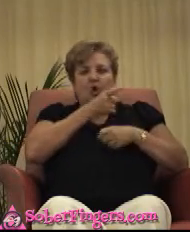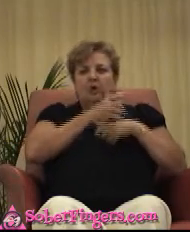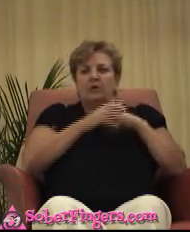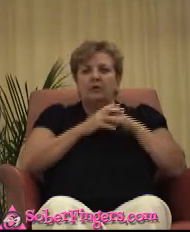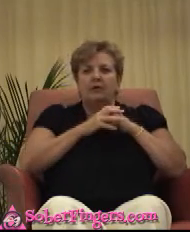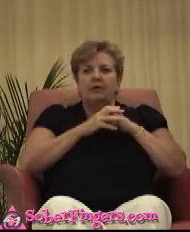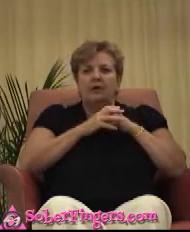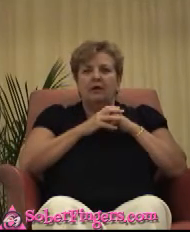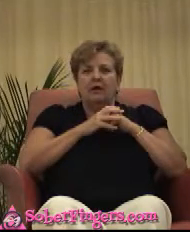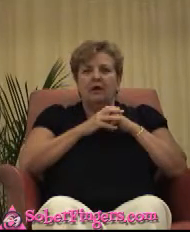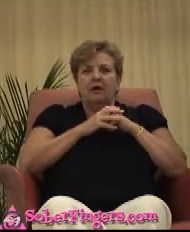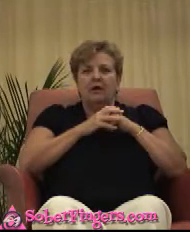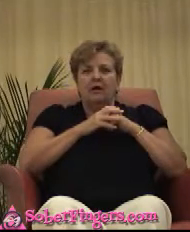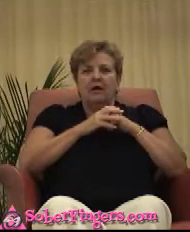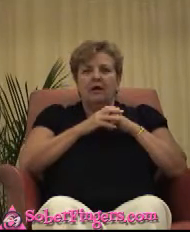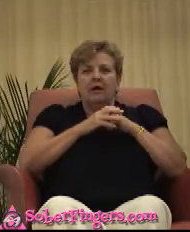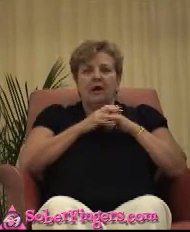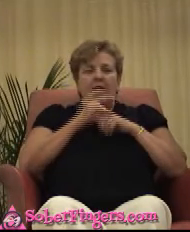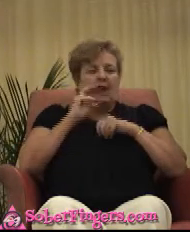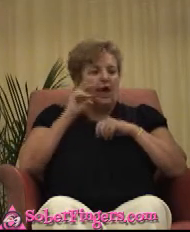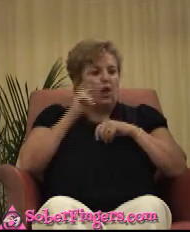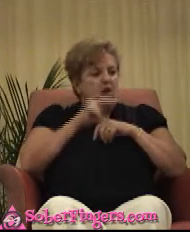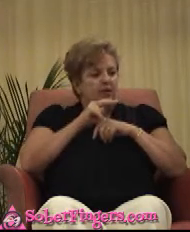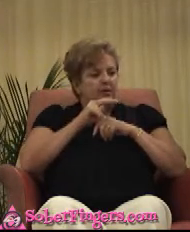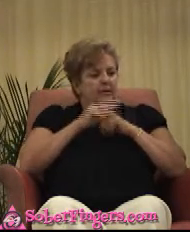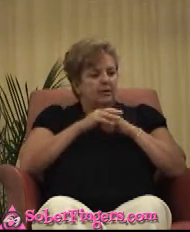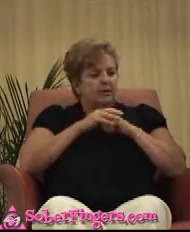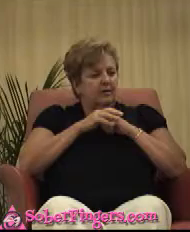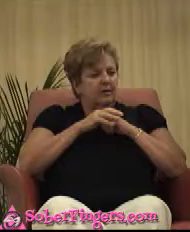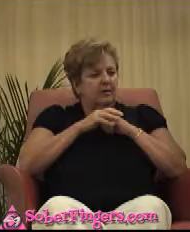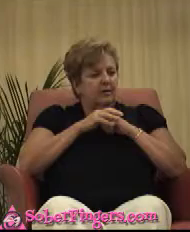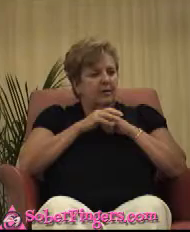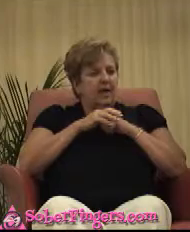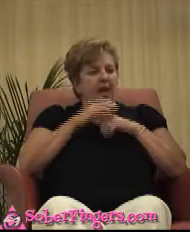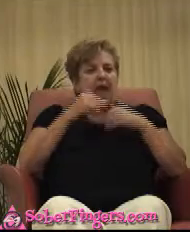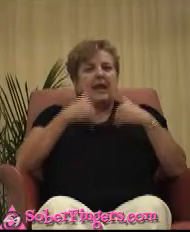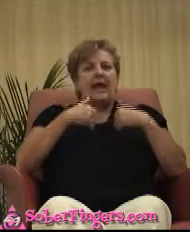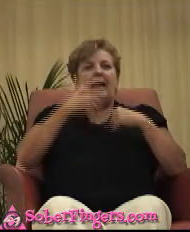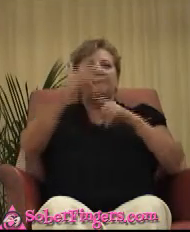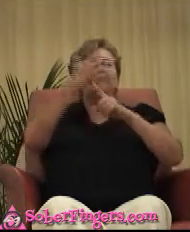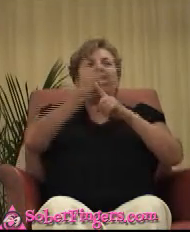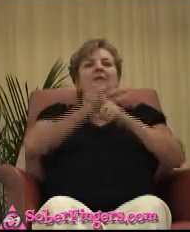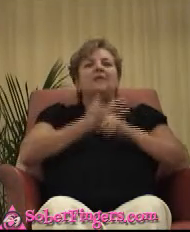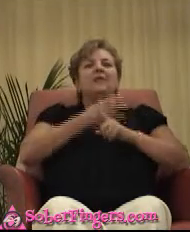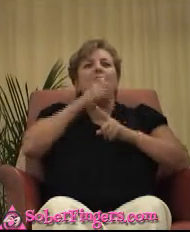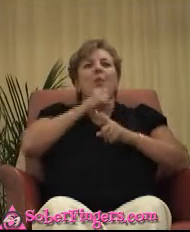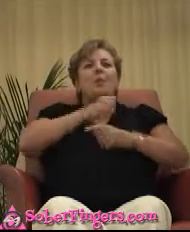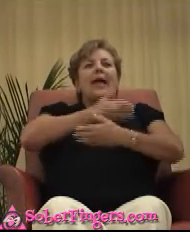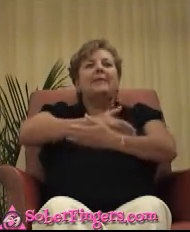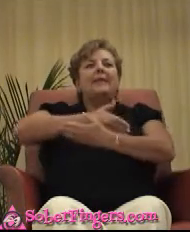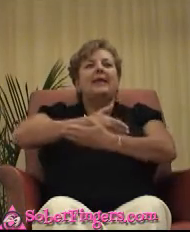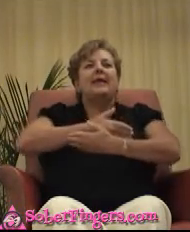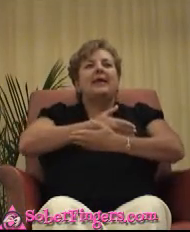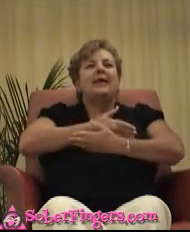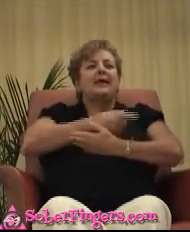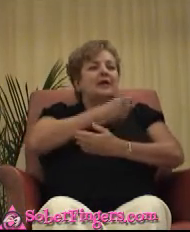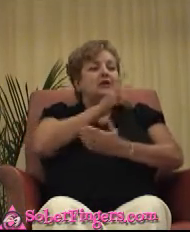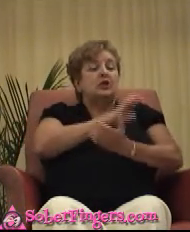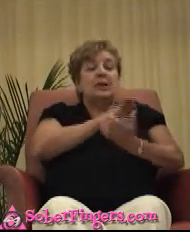And I looked down in her arms, and there was a 5-month-old granddaughter. My daughter had gotten married. I didn't know her last